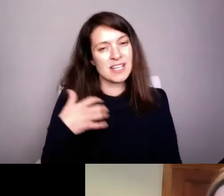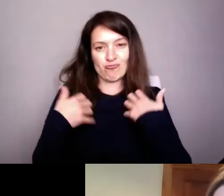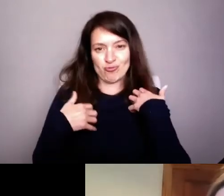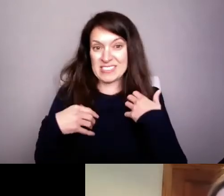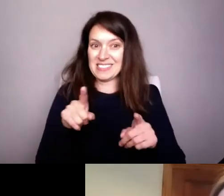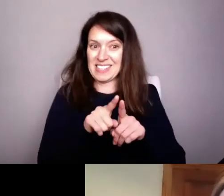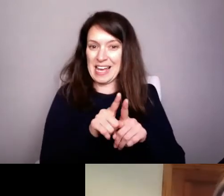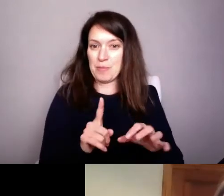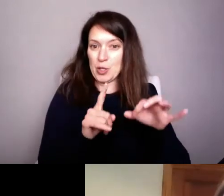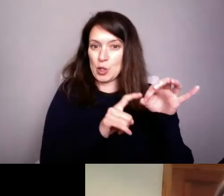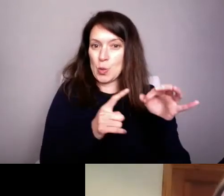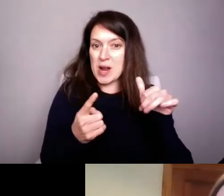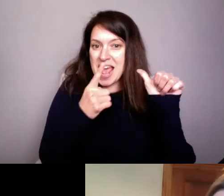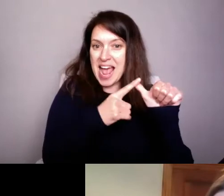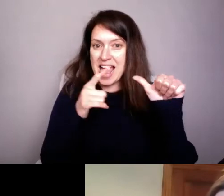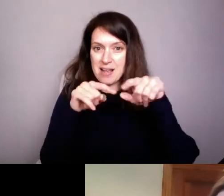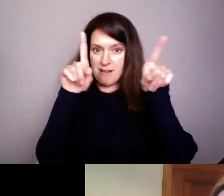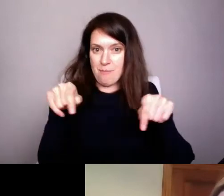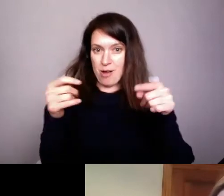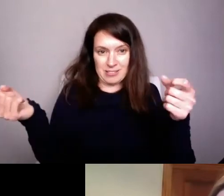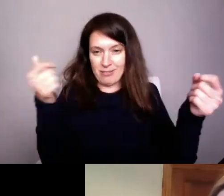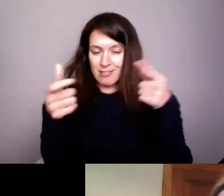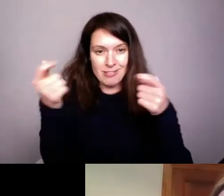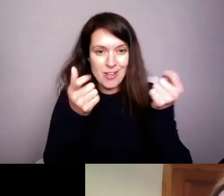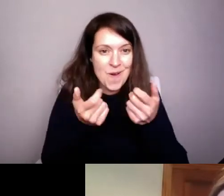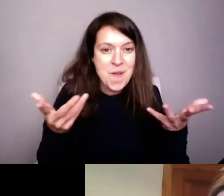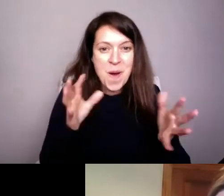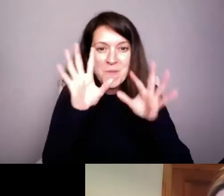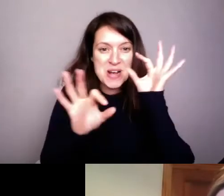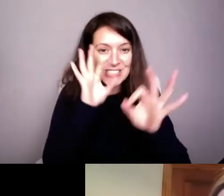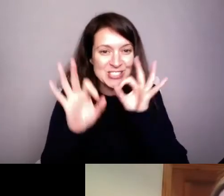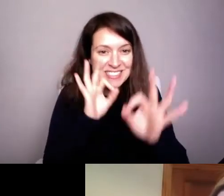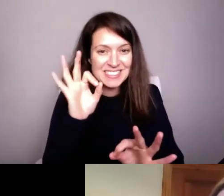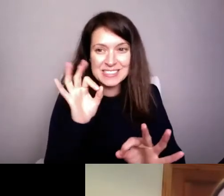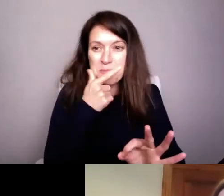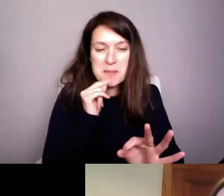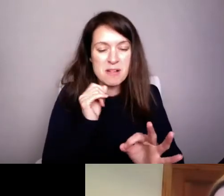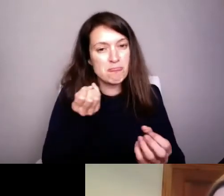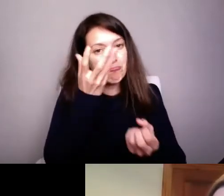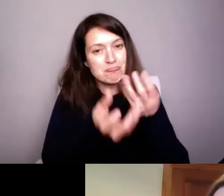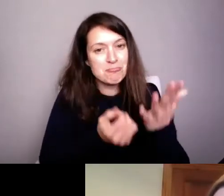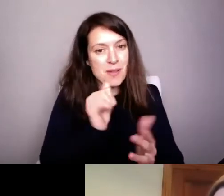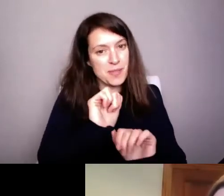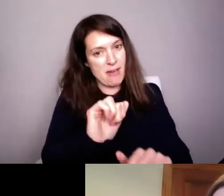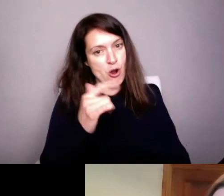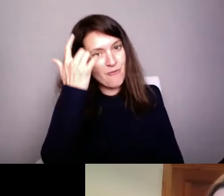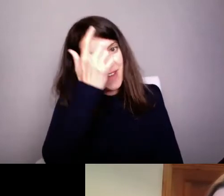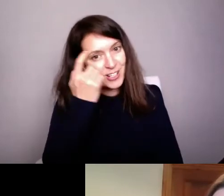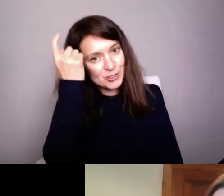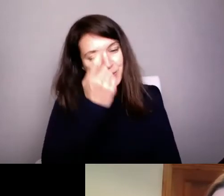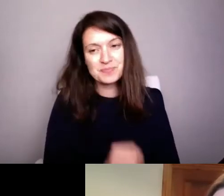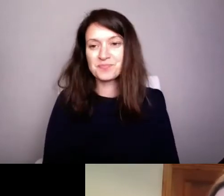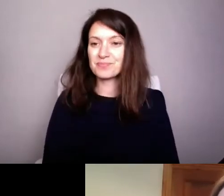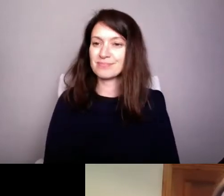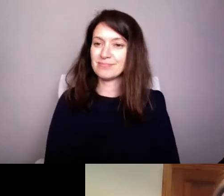Q&A box where we've had quite a few questions come in and quite a few people offering their own reflections as well, has been that